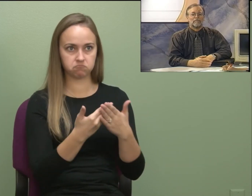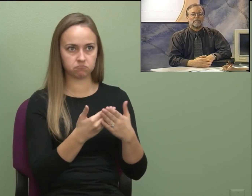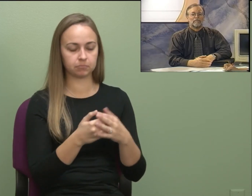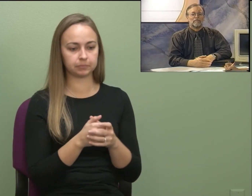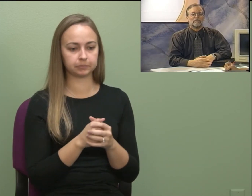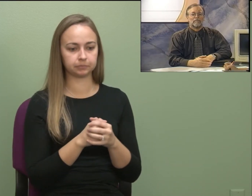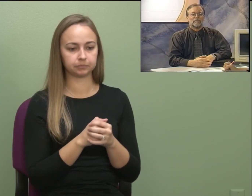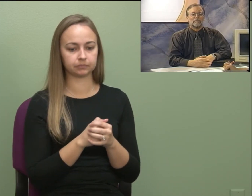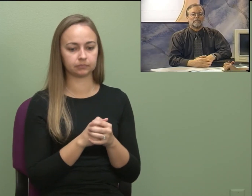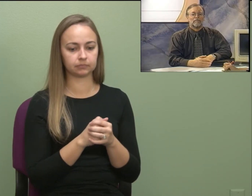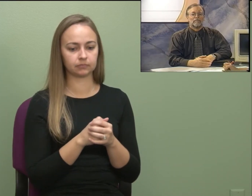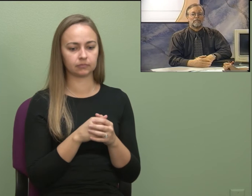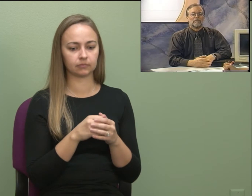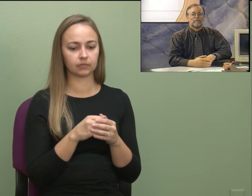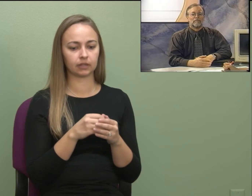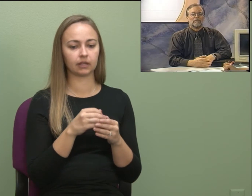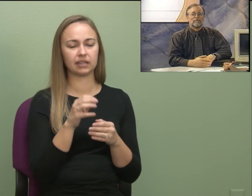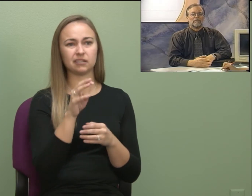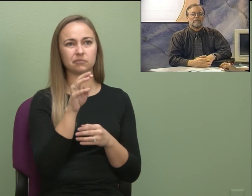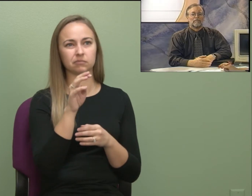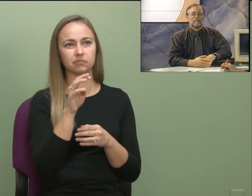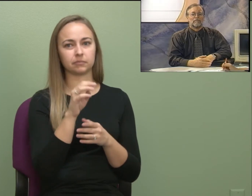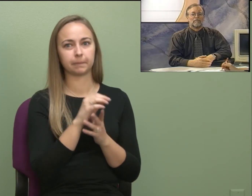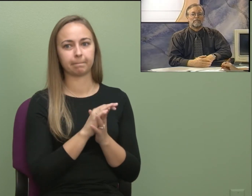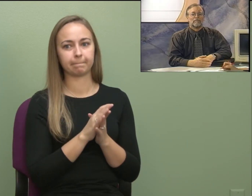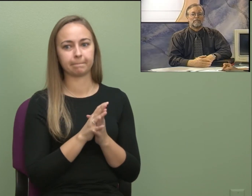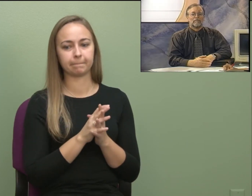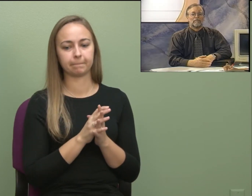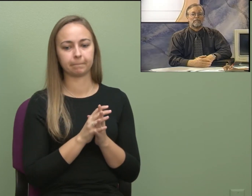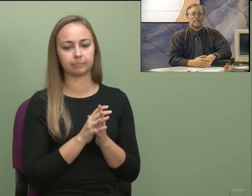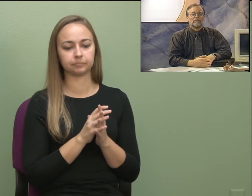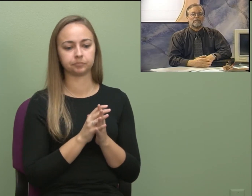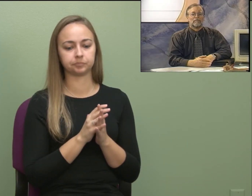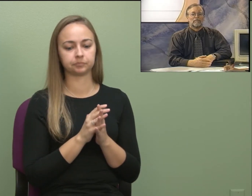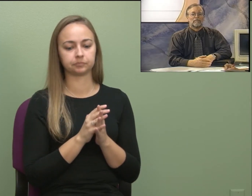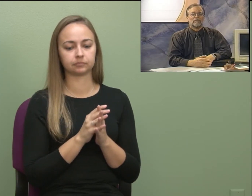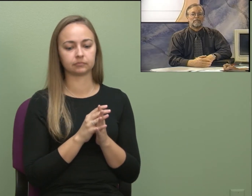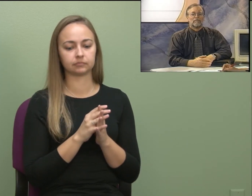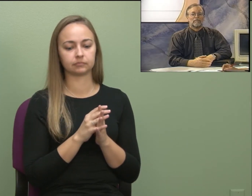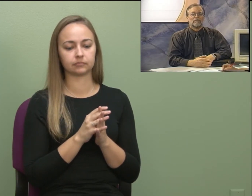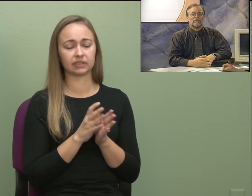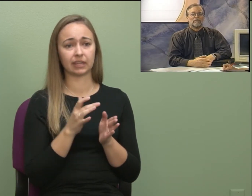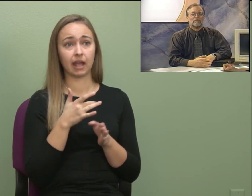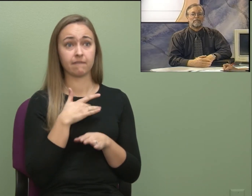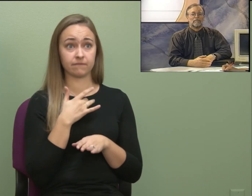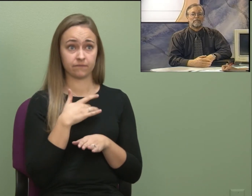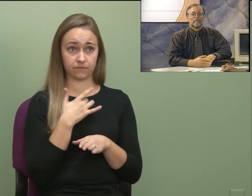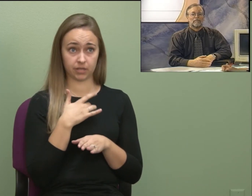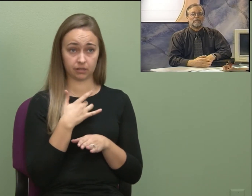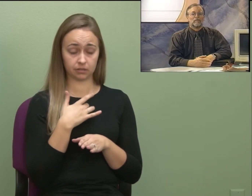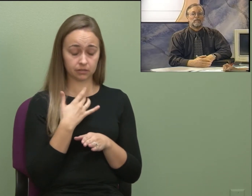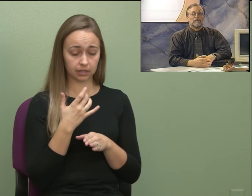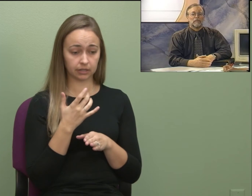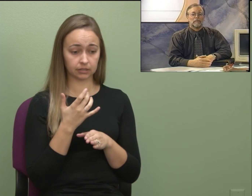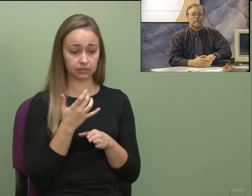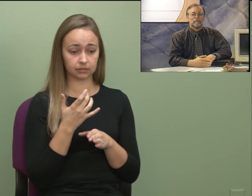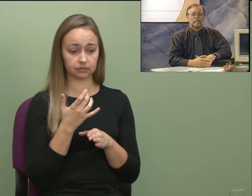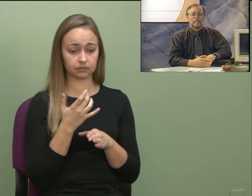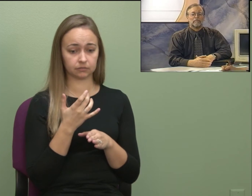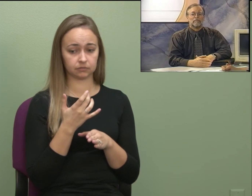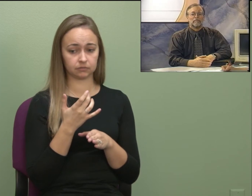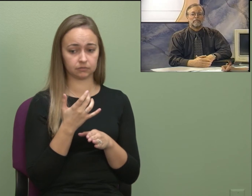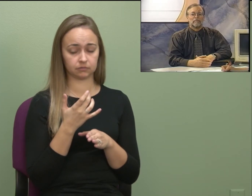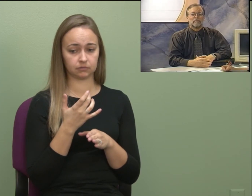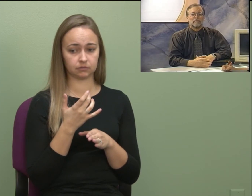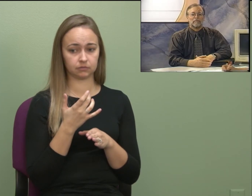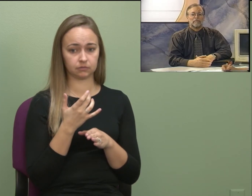in most situations. And I feel like where you really did well in this area